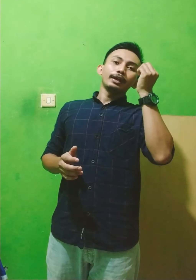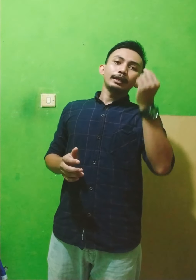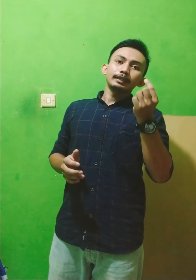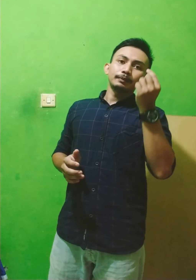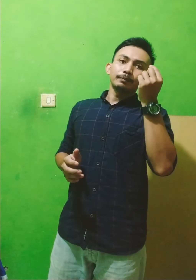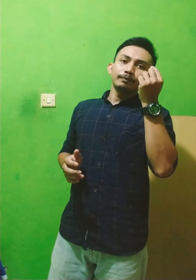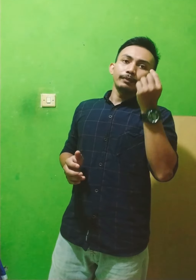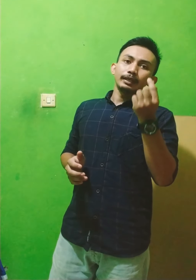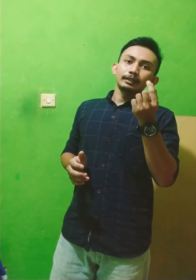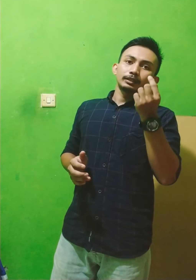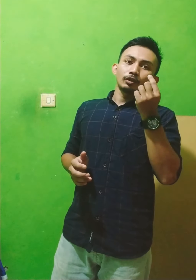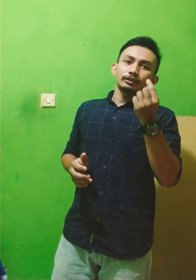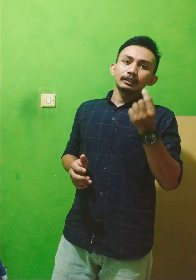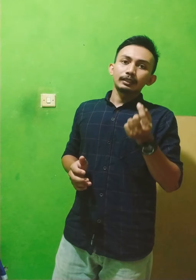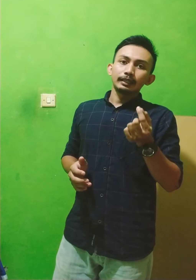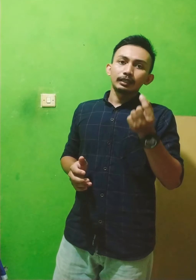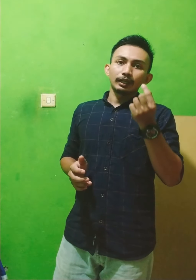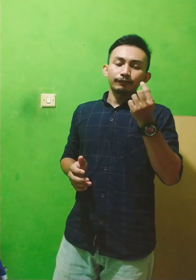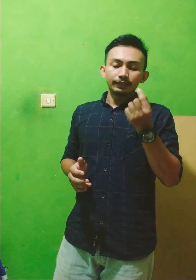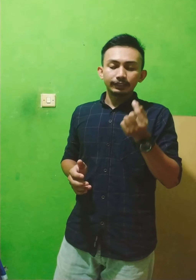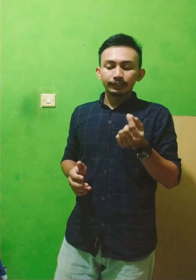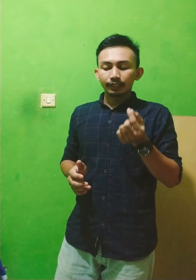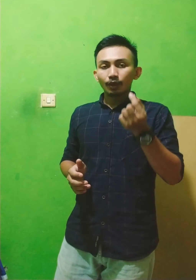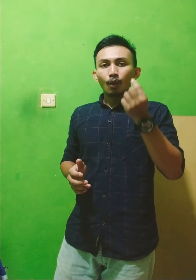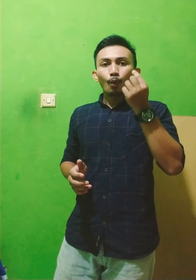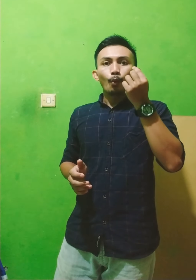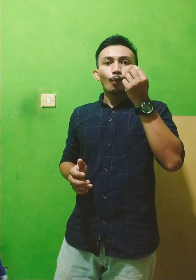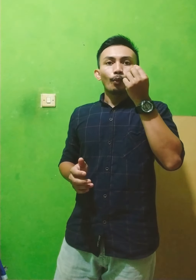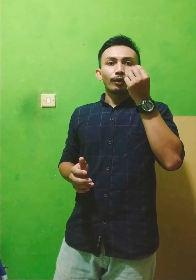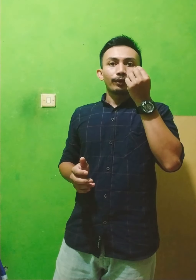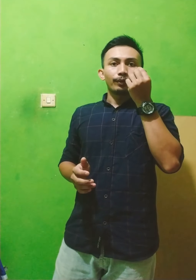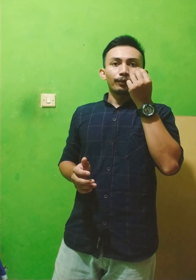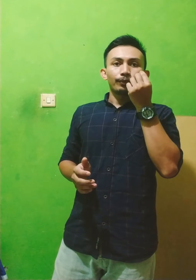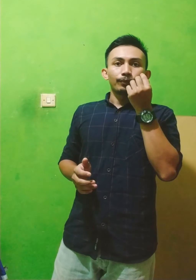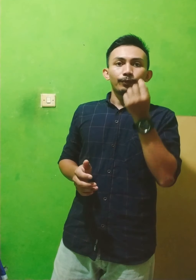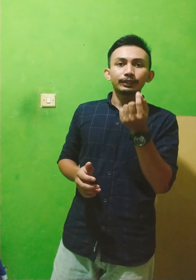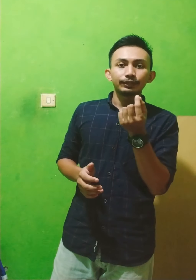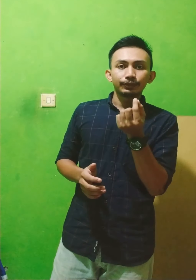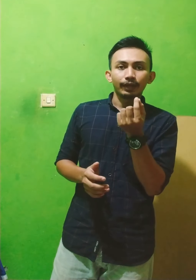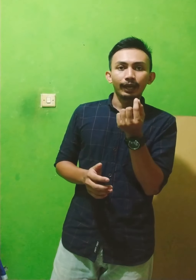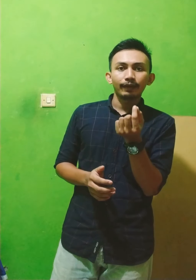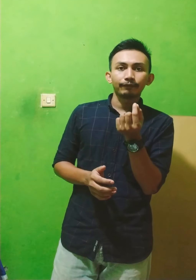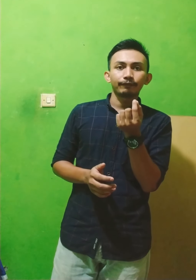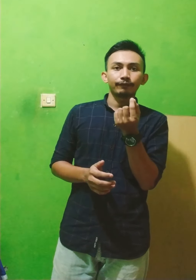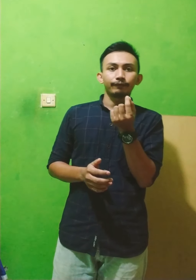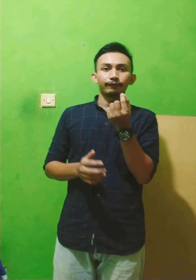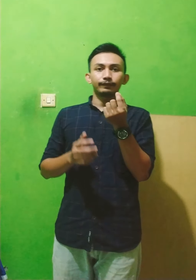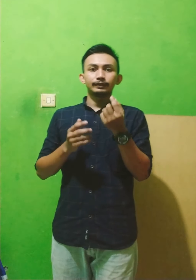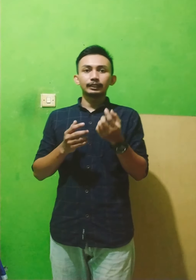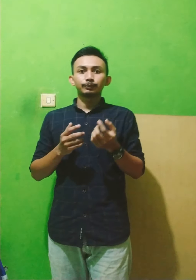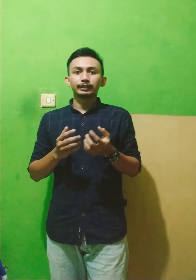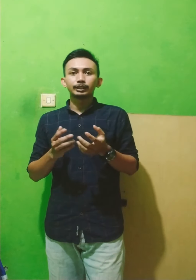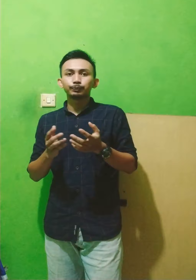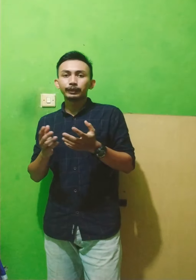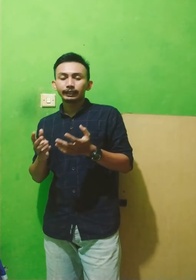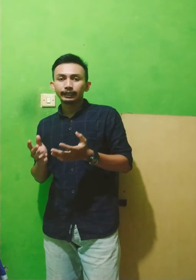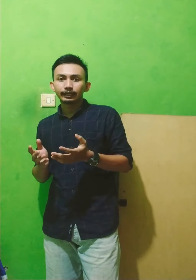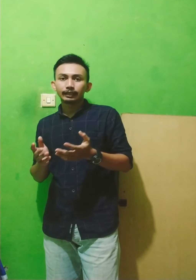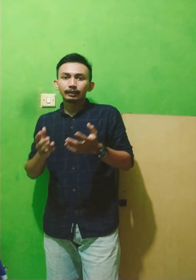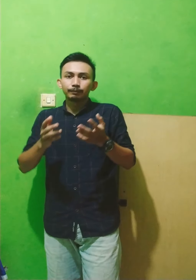it means consciously revisiting what you have just been speaking